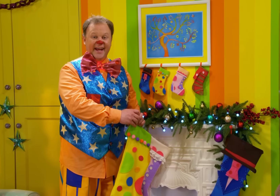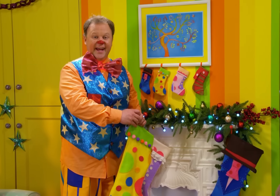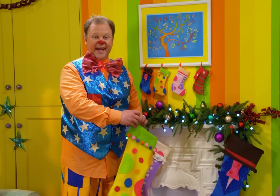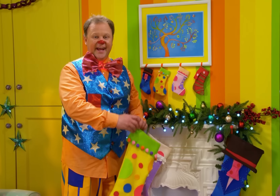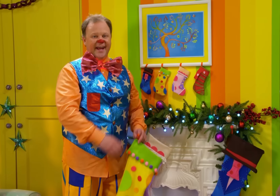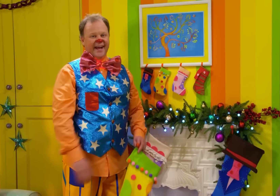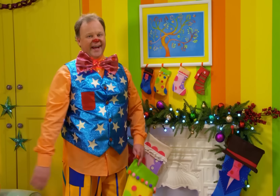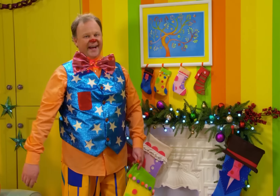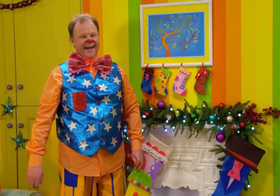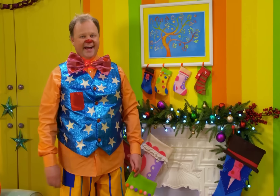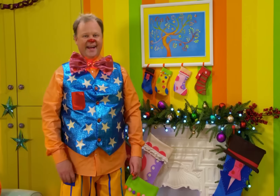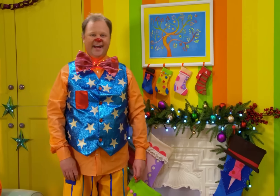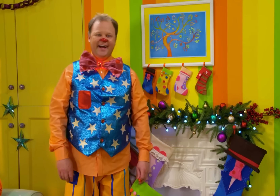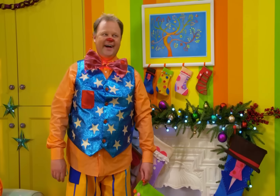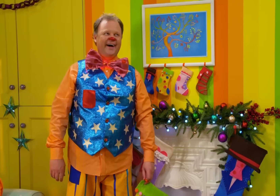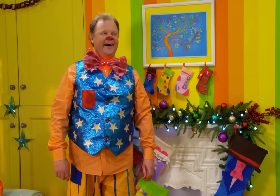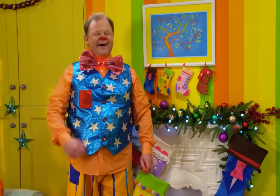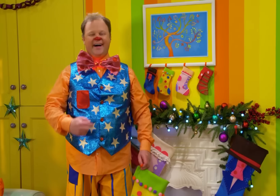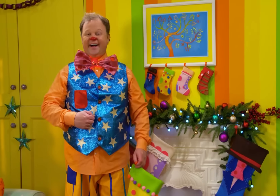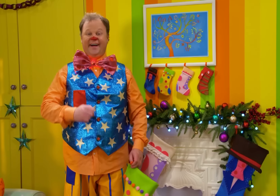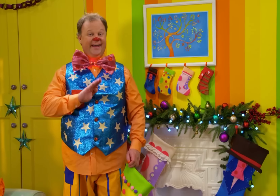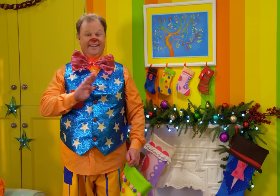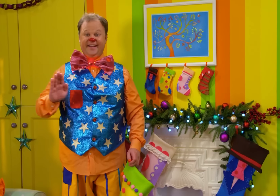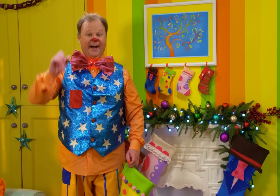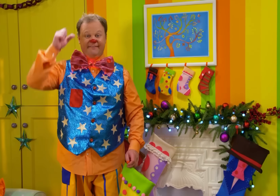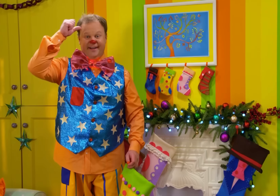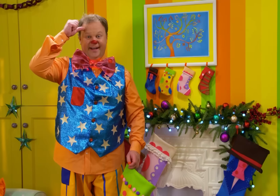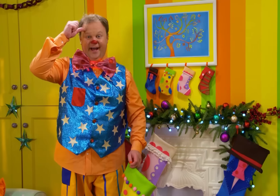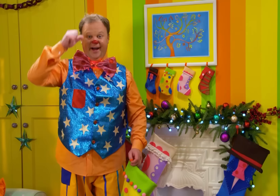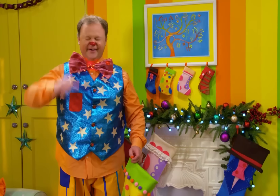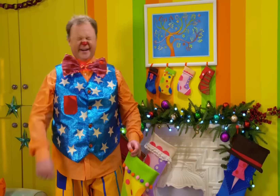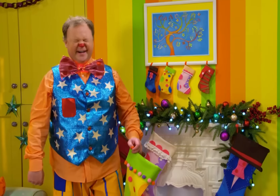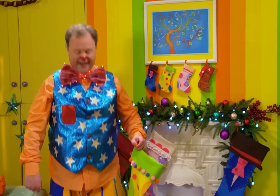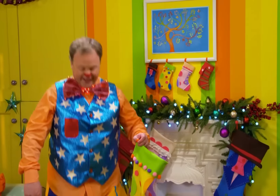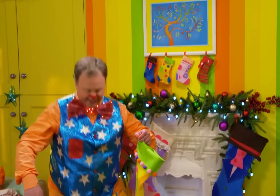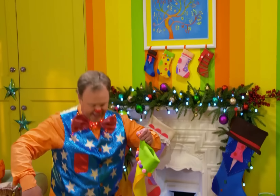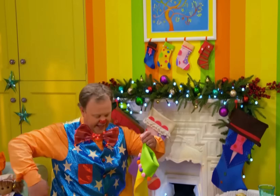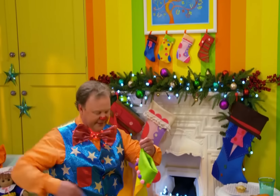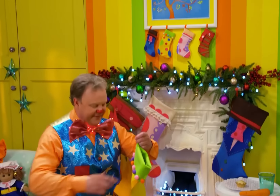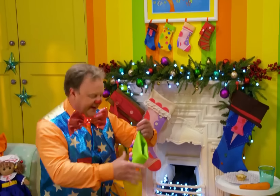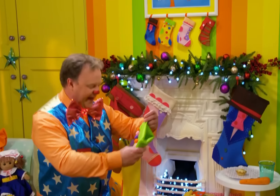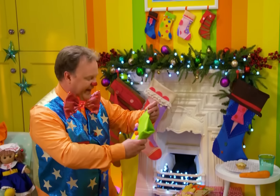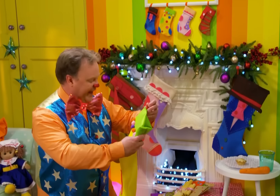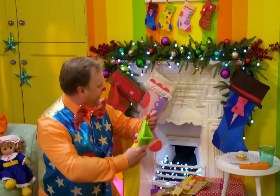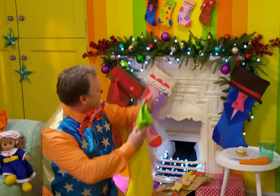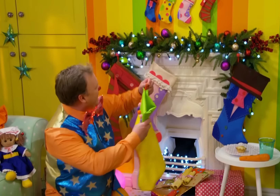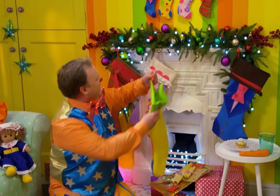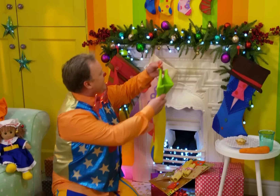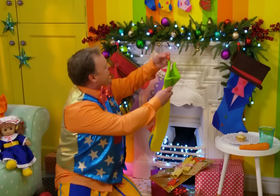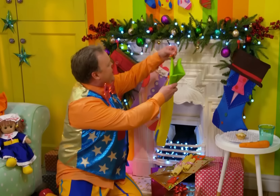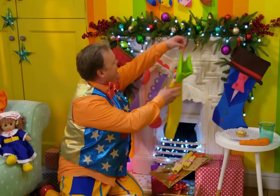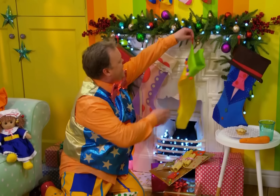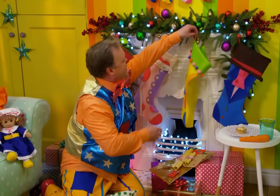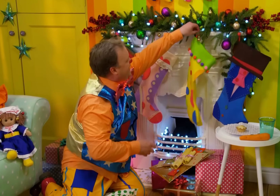be ready for Christmas? Oh, I don't know. We try down here. What are